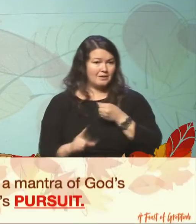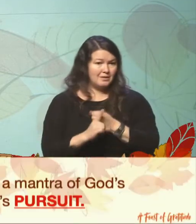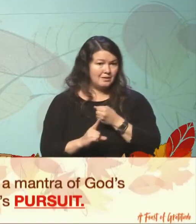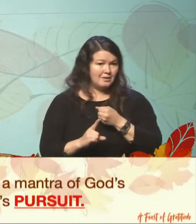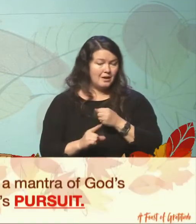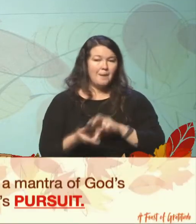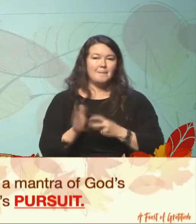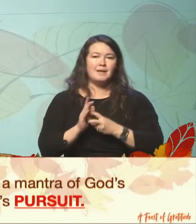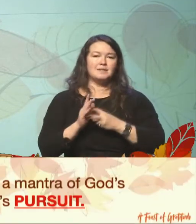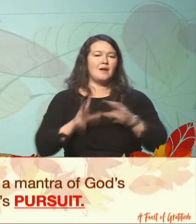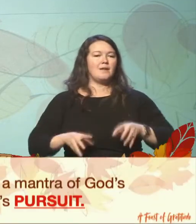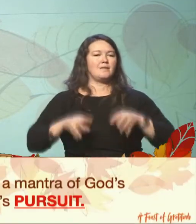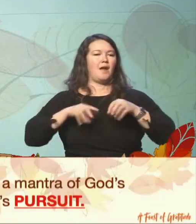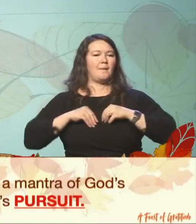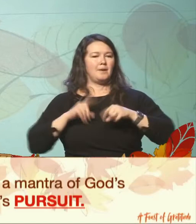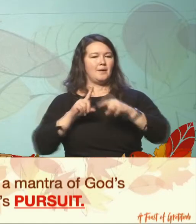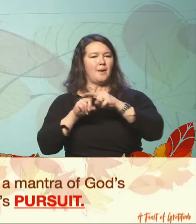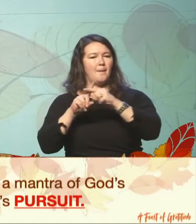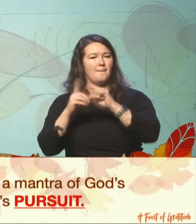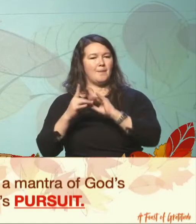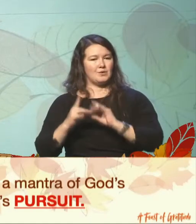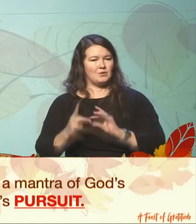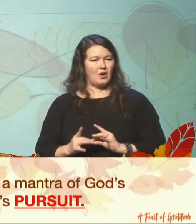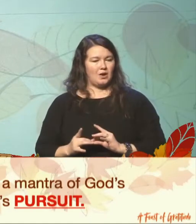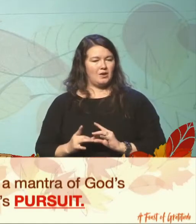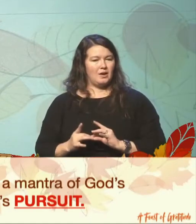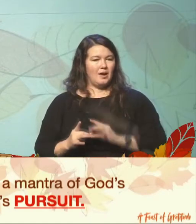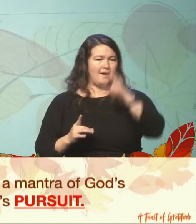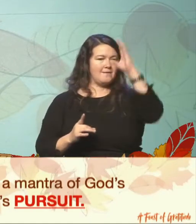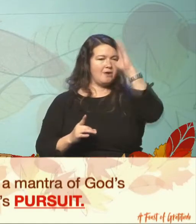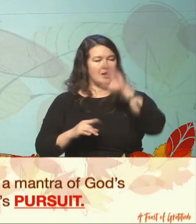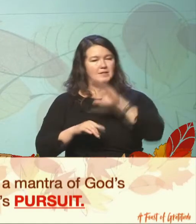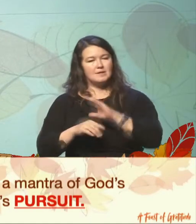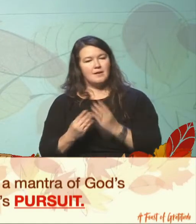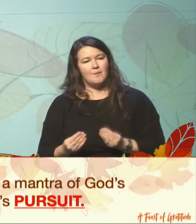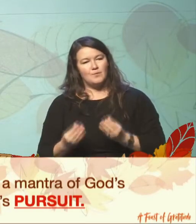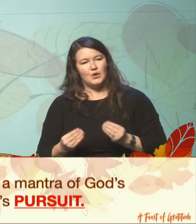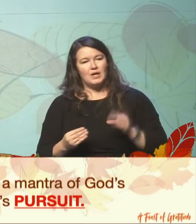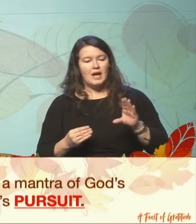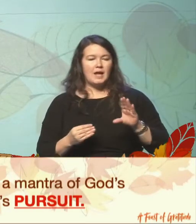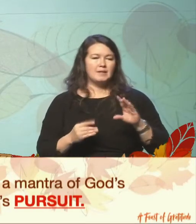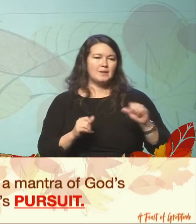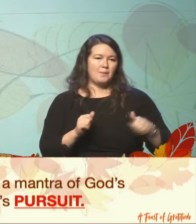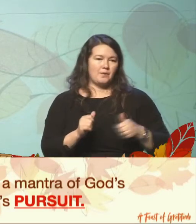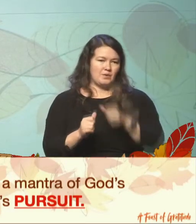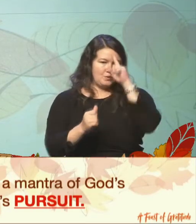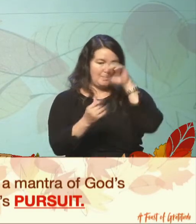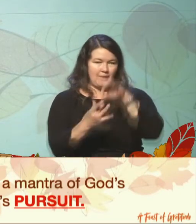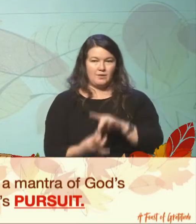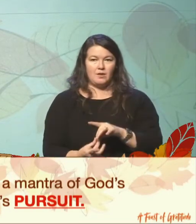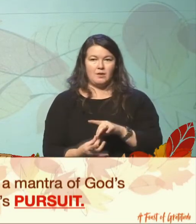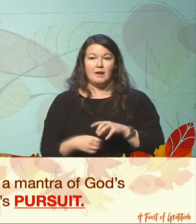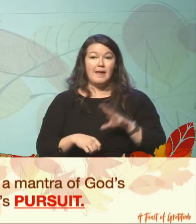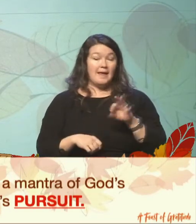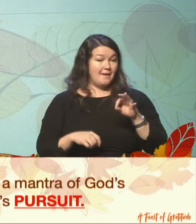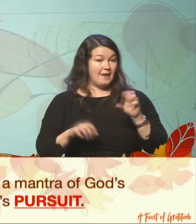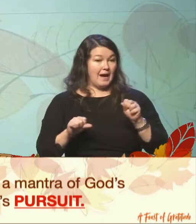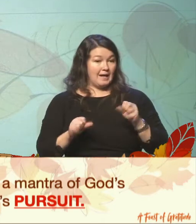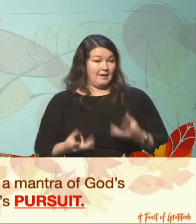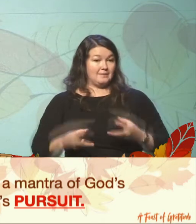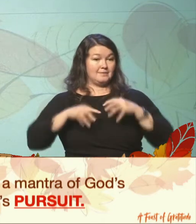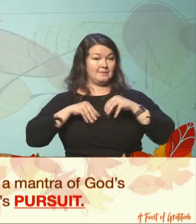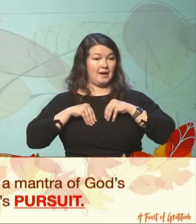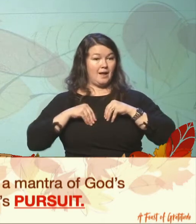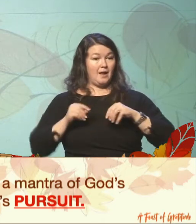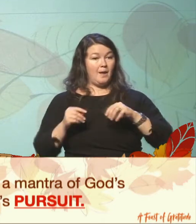adopting a mantra of God's comfort and a mindfulness of God's pursuit. That if I can develop this mantra every